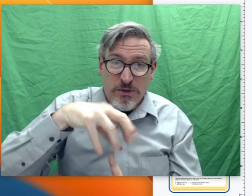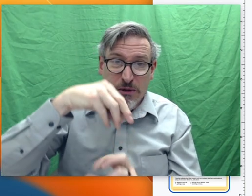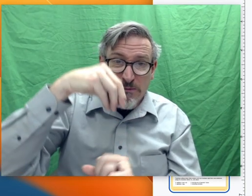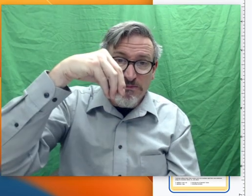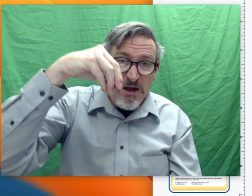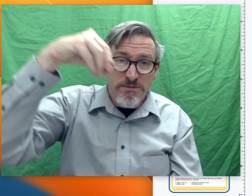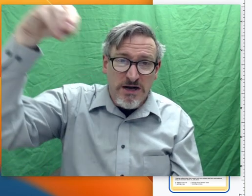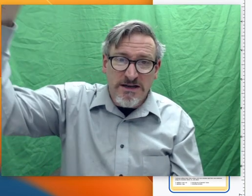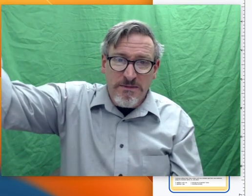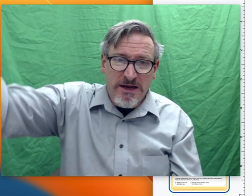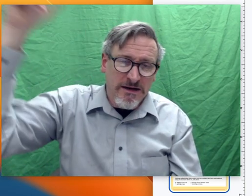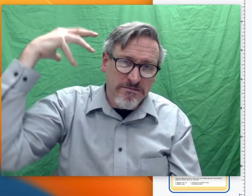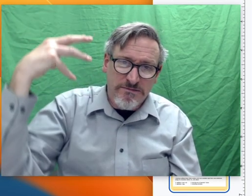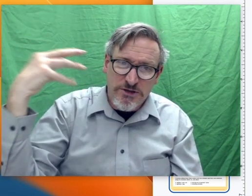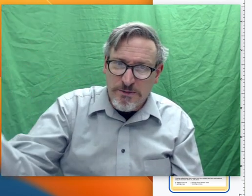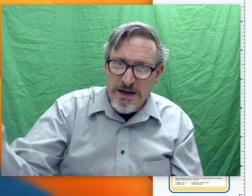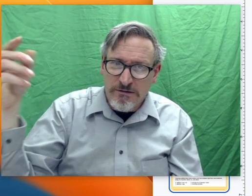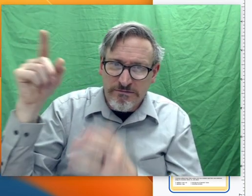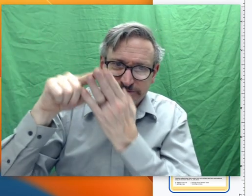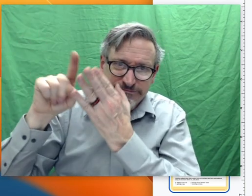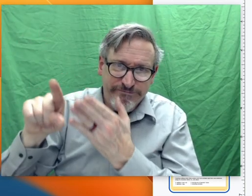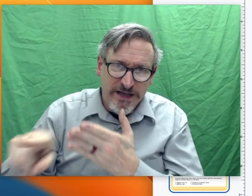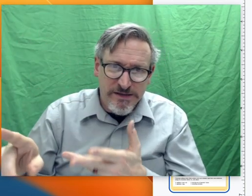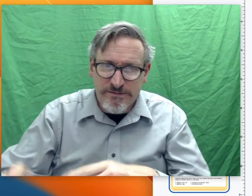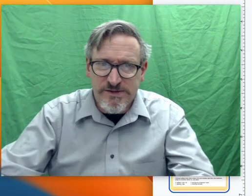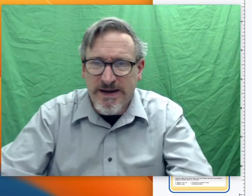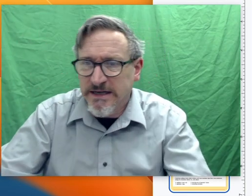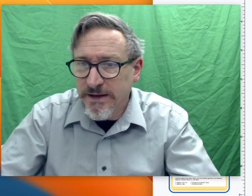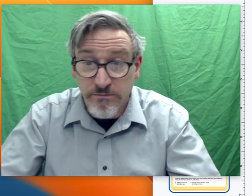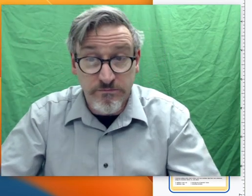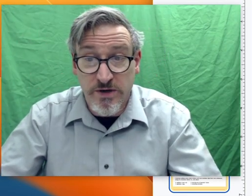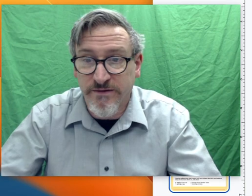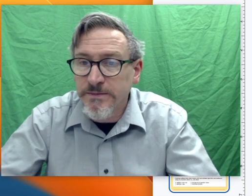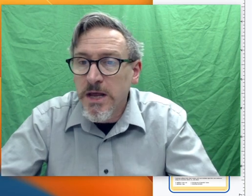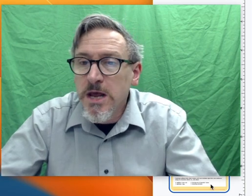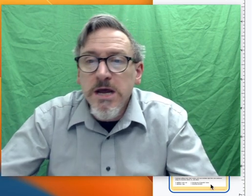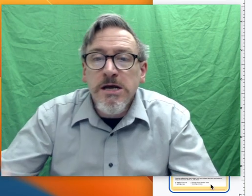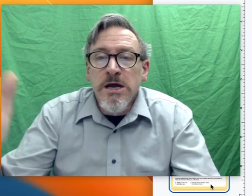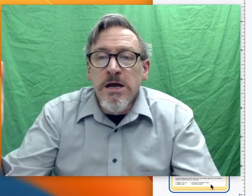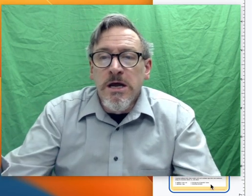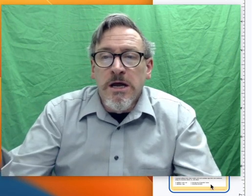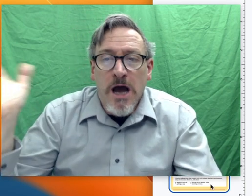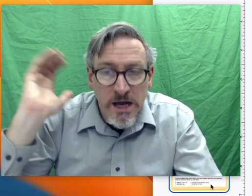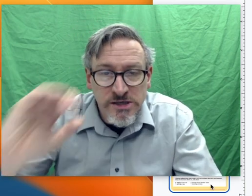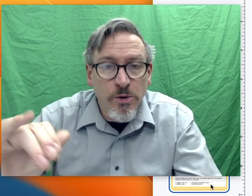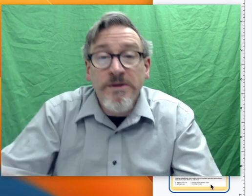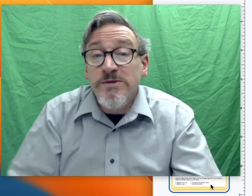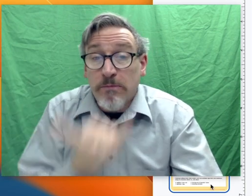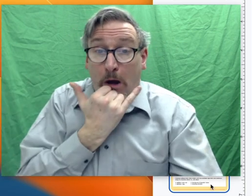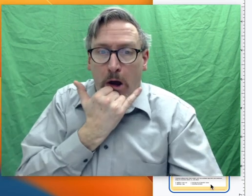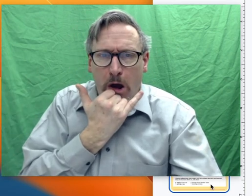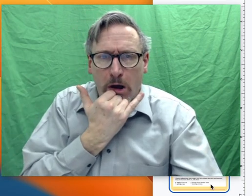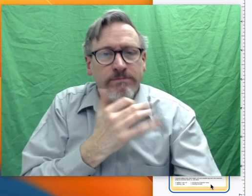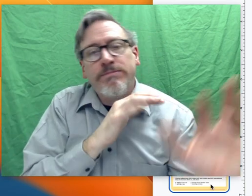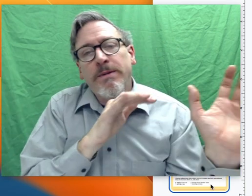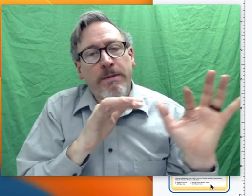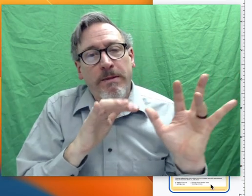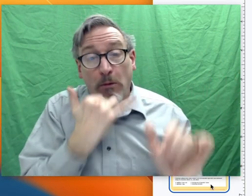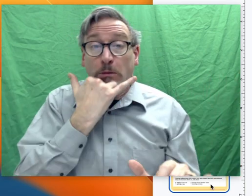Aliens abducted me and took me out and inspected me. Whatever. So we'll be using